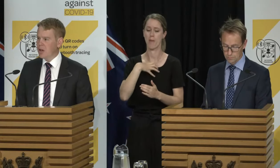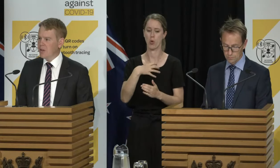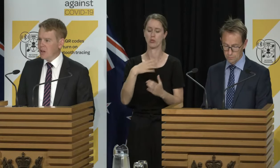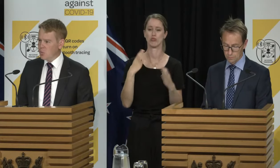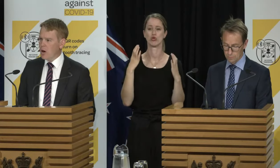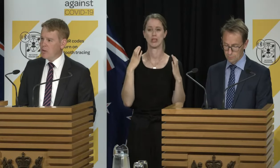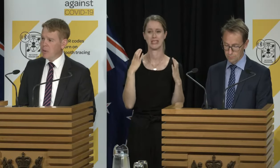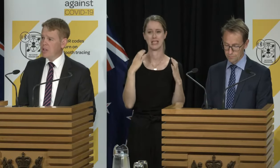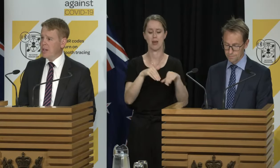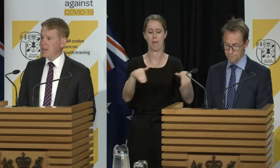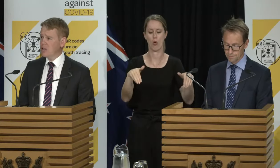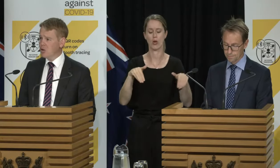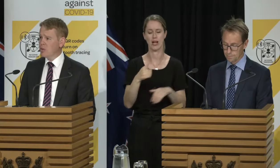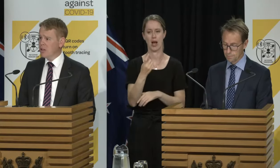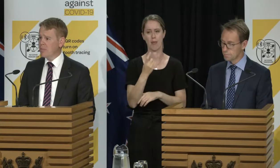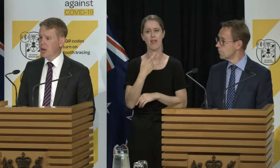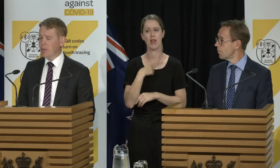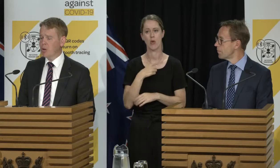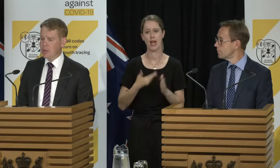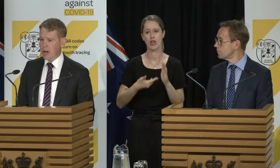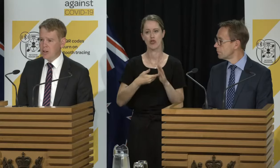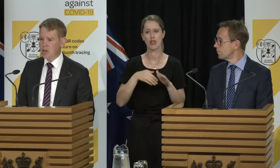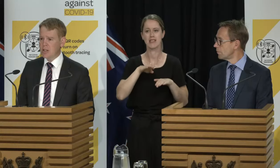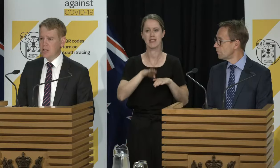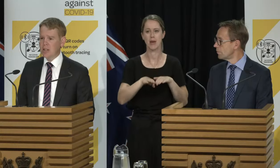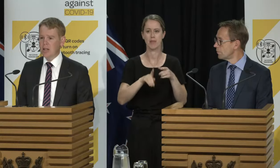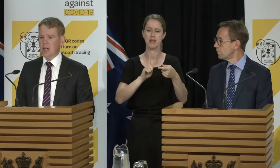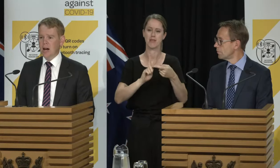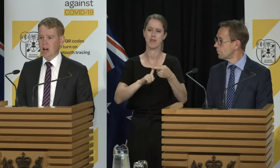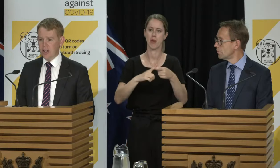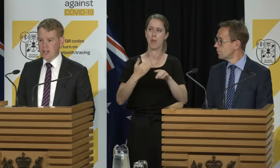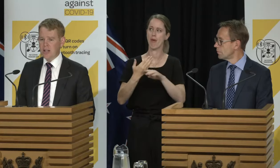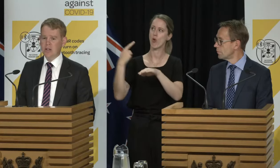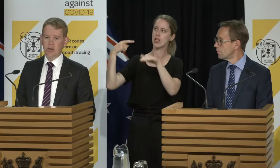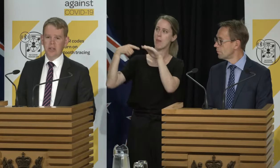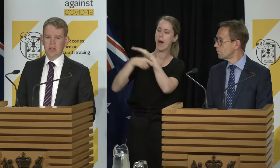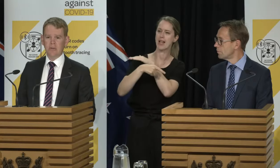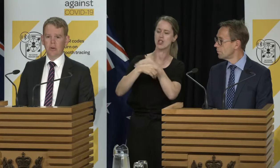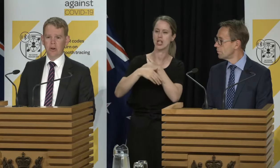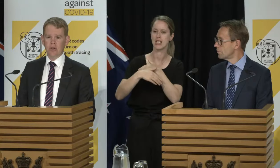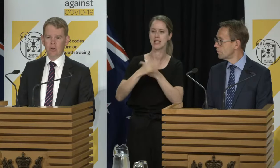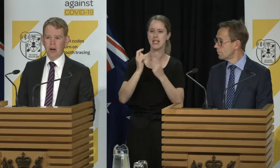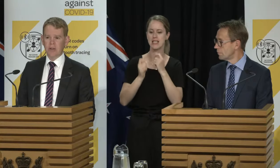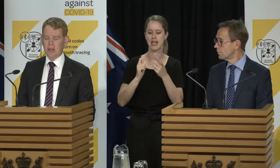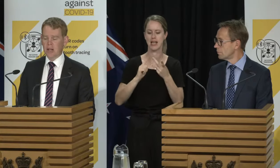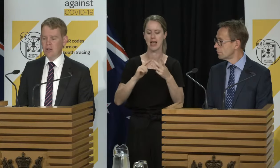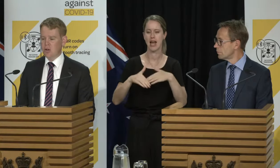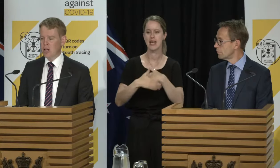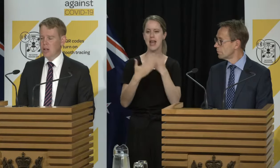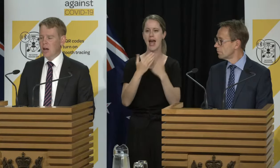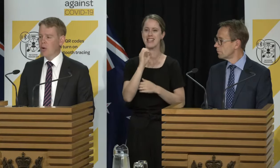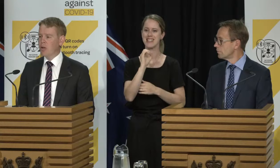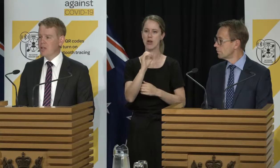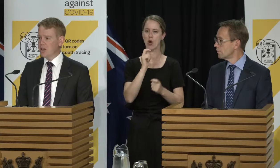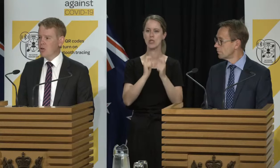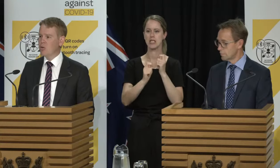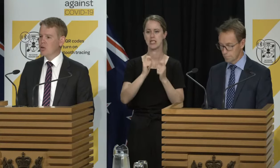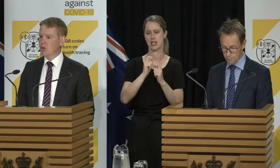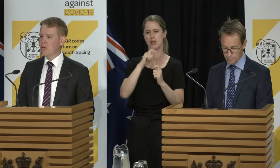border. That's why we've been taking additional steps like pre-departure testing, like day 0 testing for those arriving in the country.